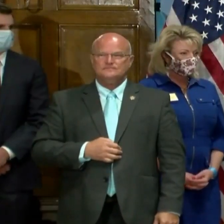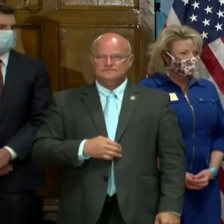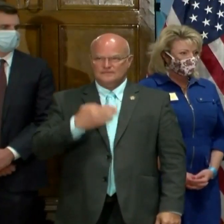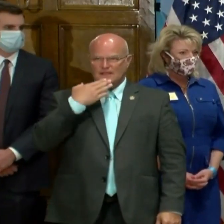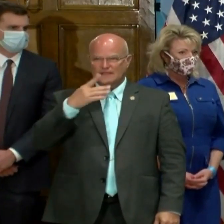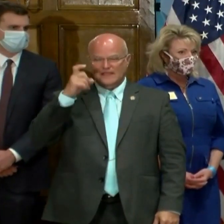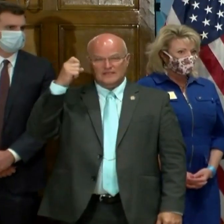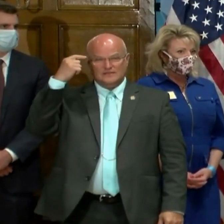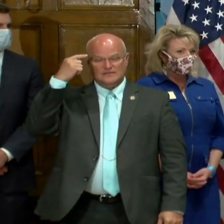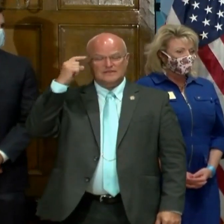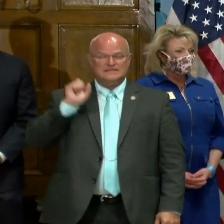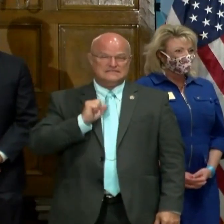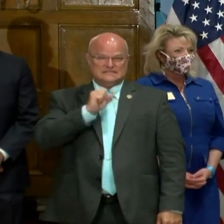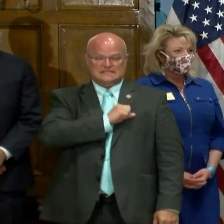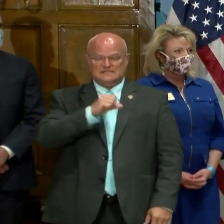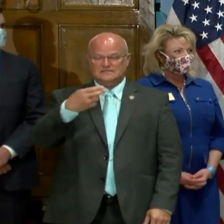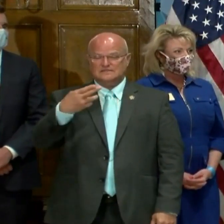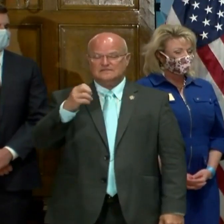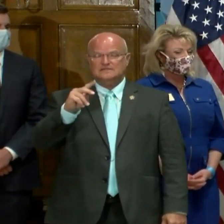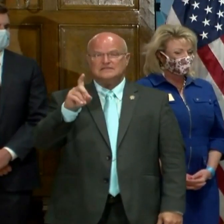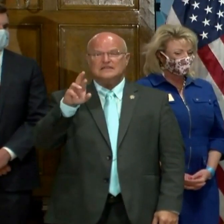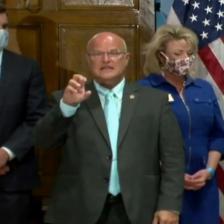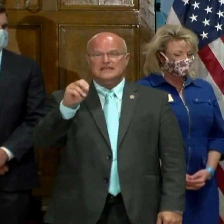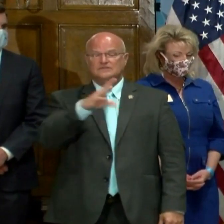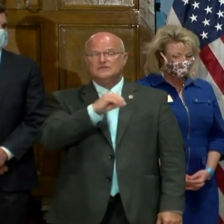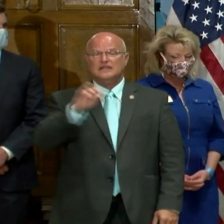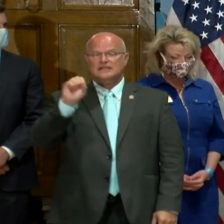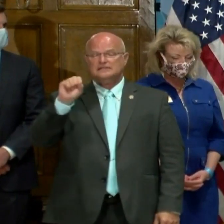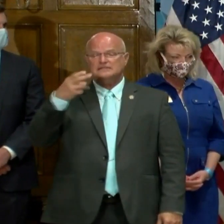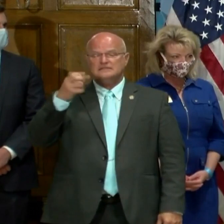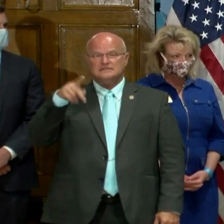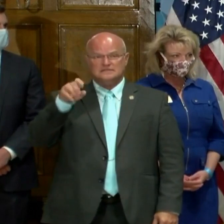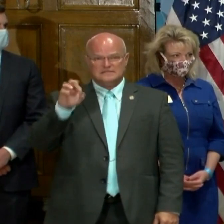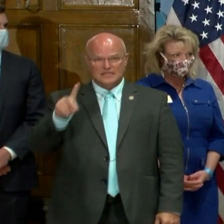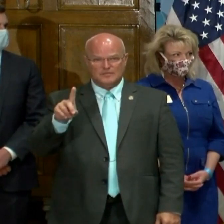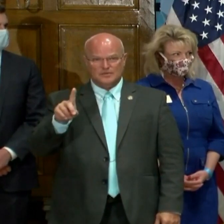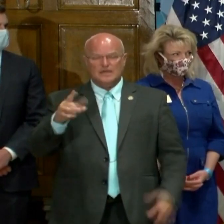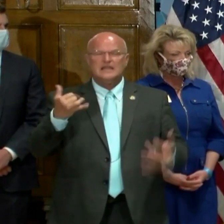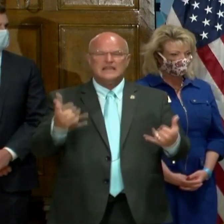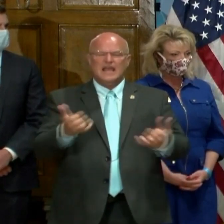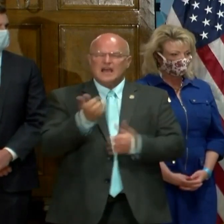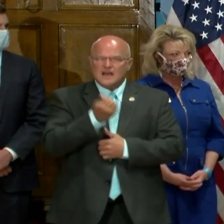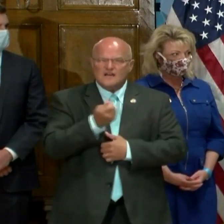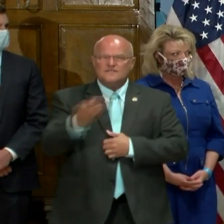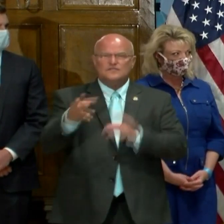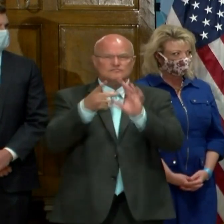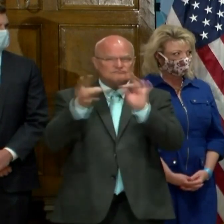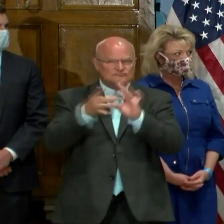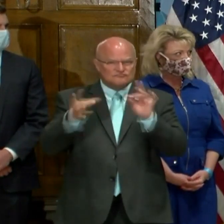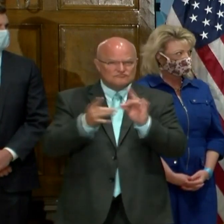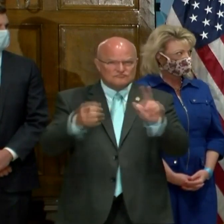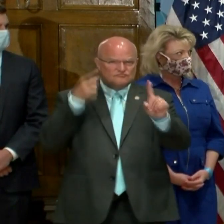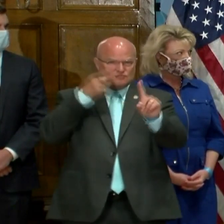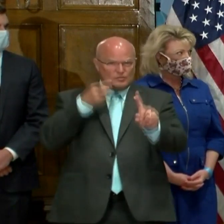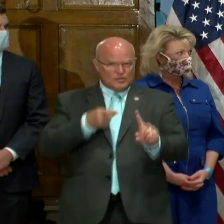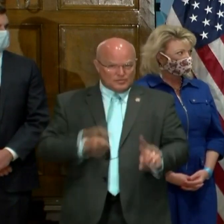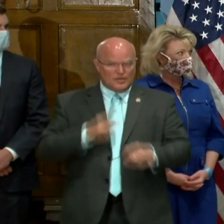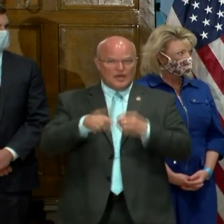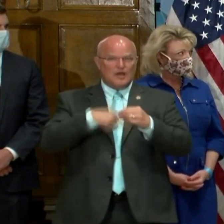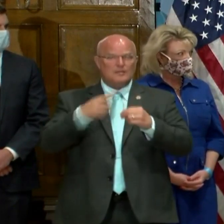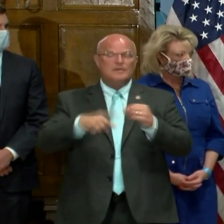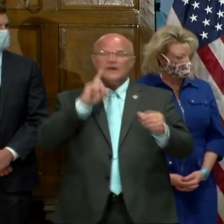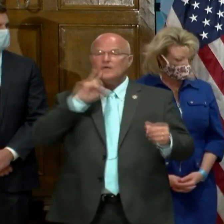Thank you, Senator Hendren and Speaker Shepard. And now, if we could, let me go through a couple of the details and high points of